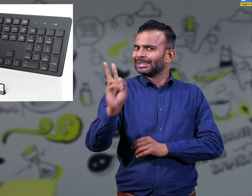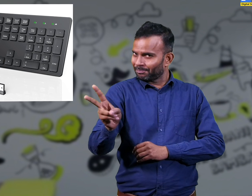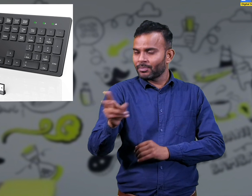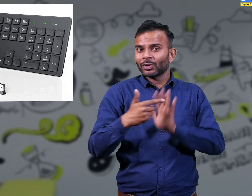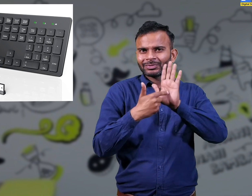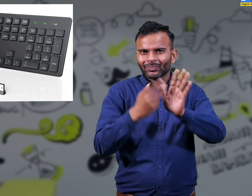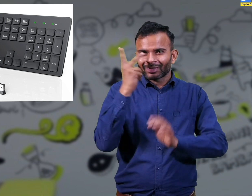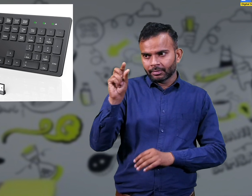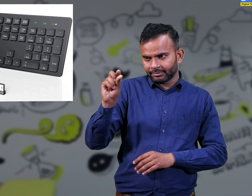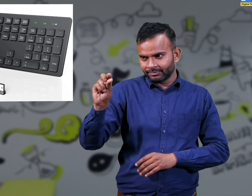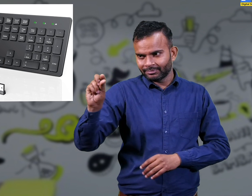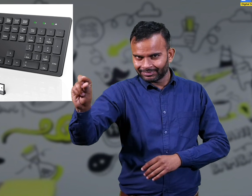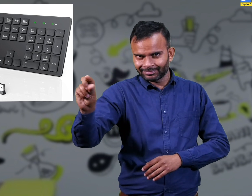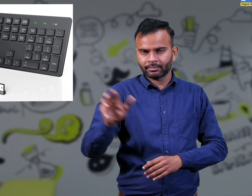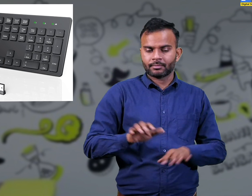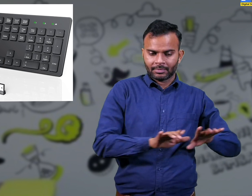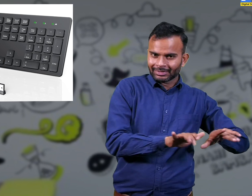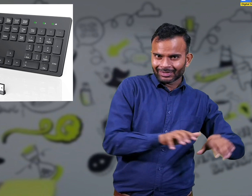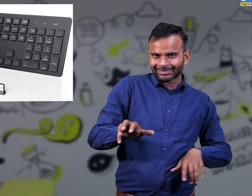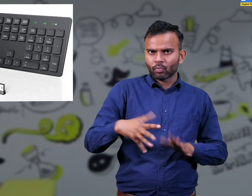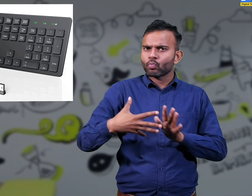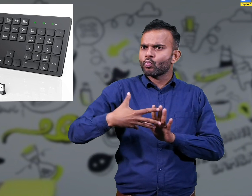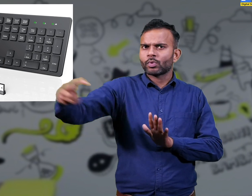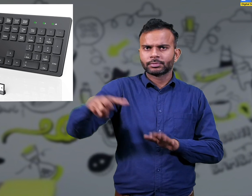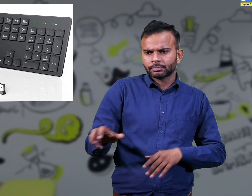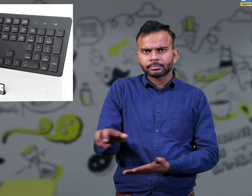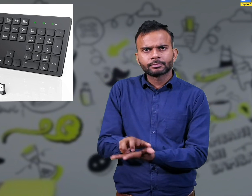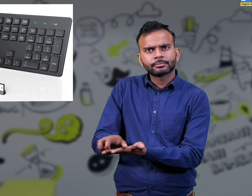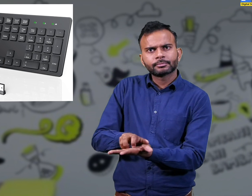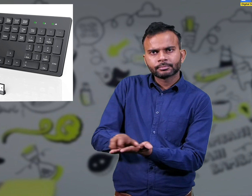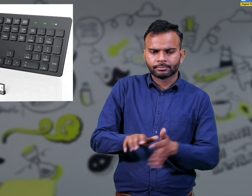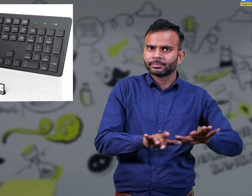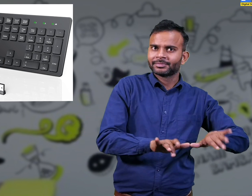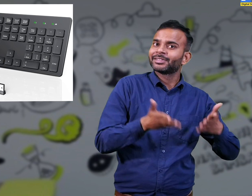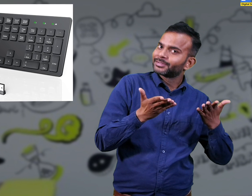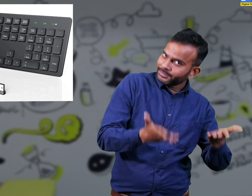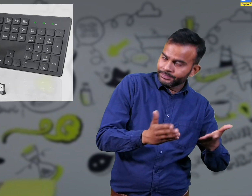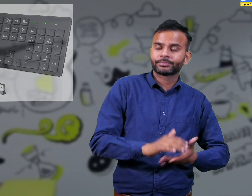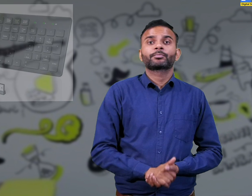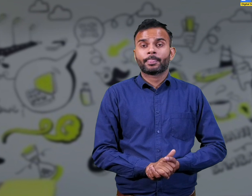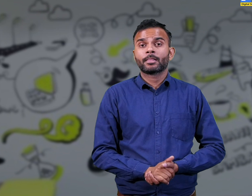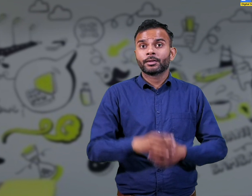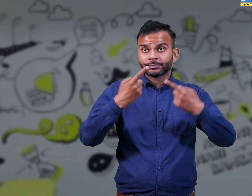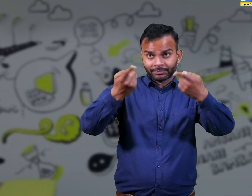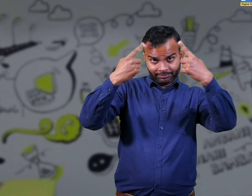separate USB receivers that are inserted into the CPU, automatically connecting them.